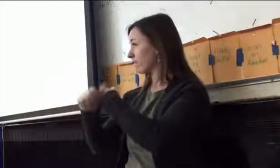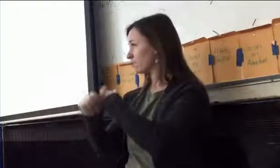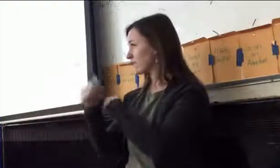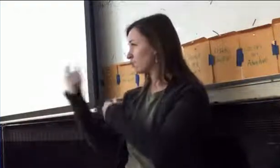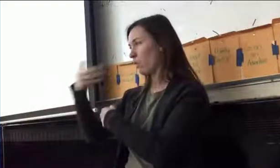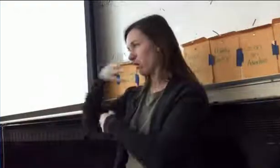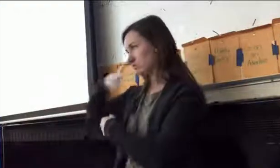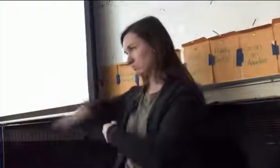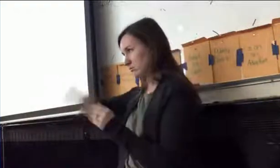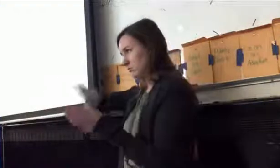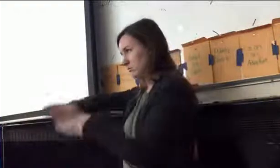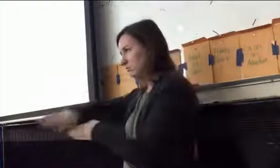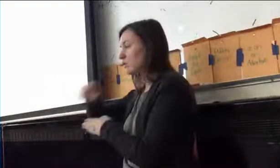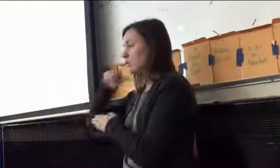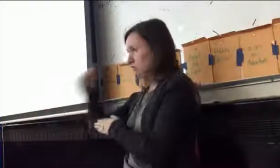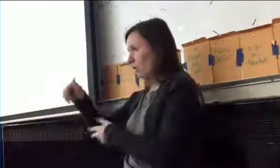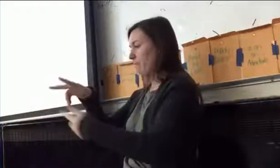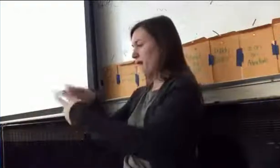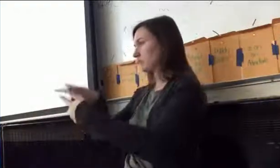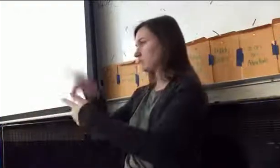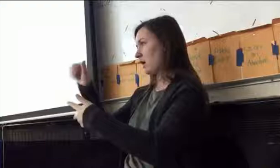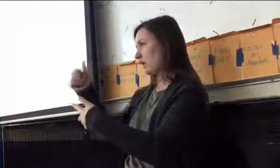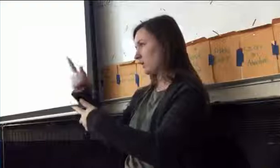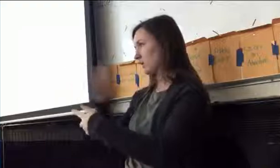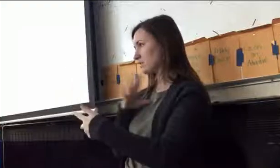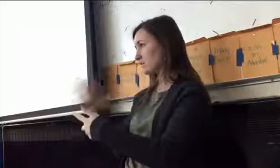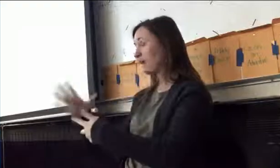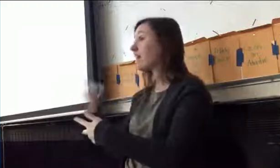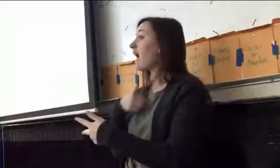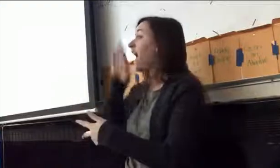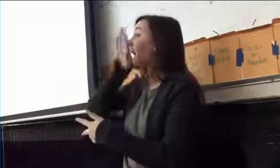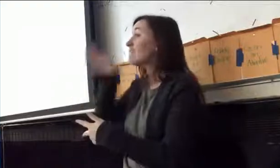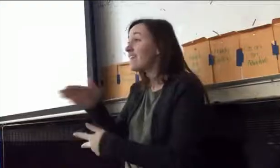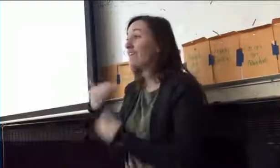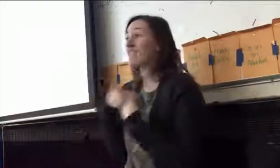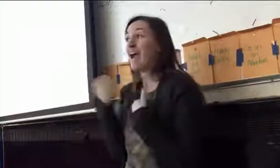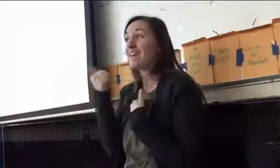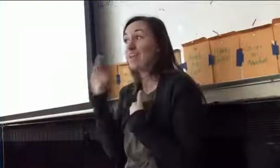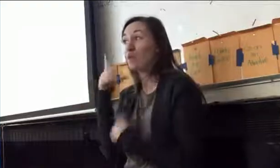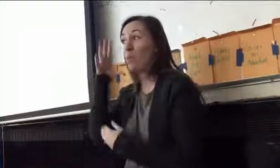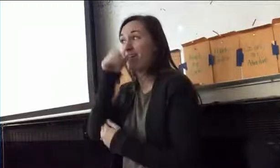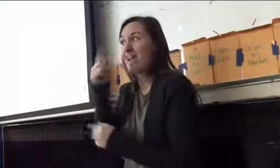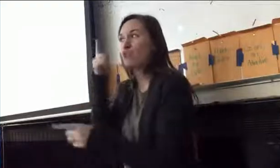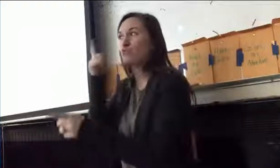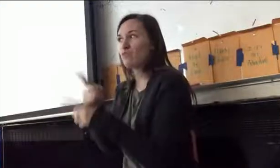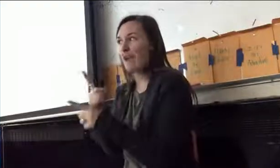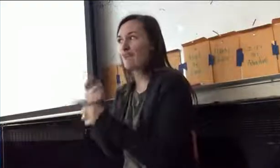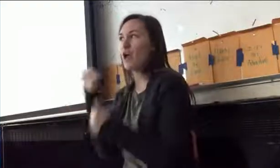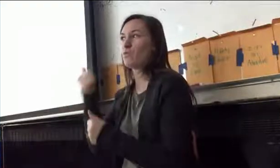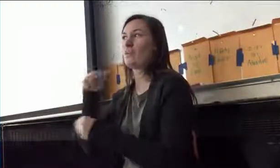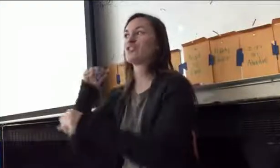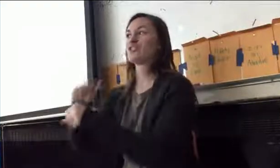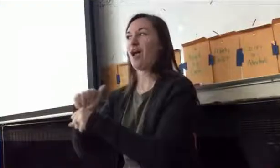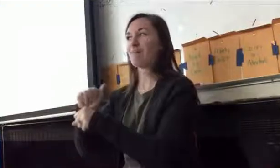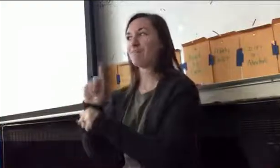have to explain this. I will tell you, never had anybody guess the profession correctly. If you do, I will give you a piece of